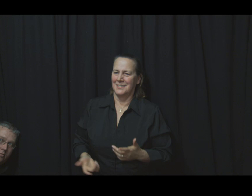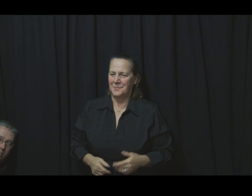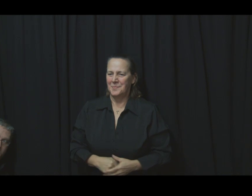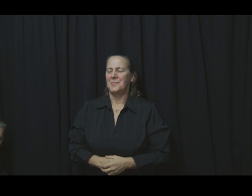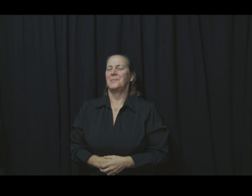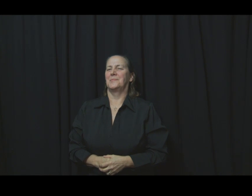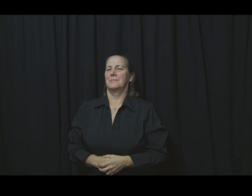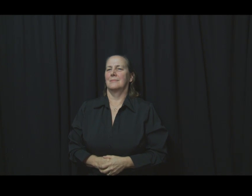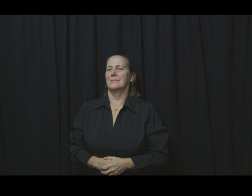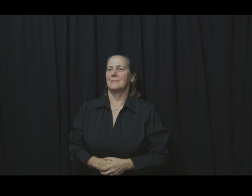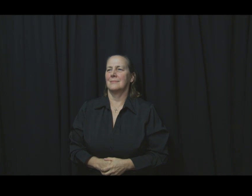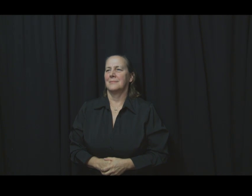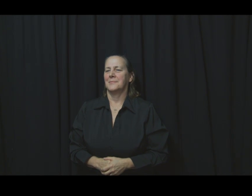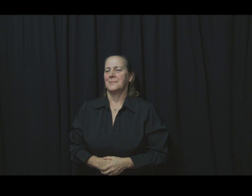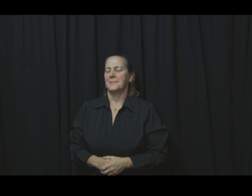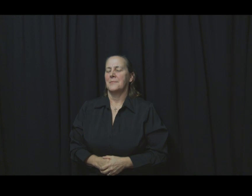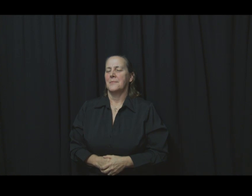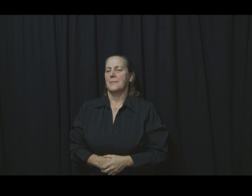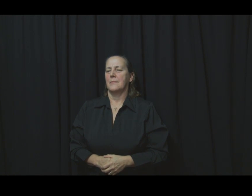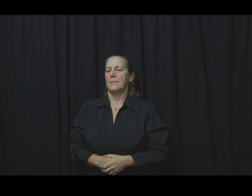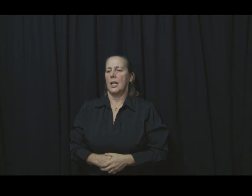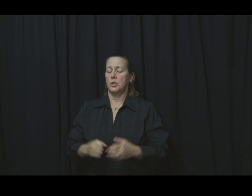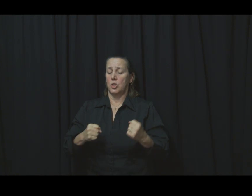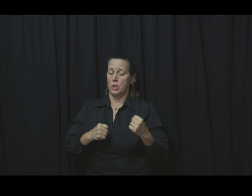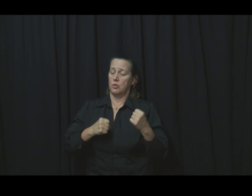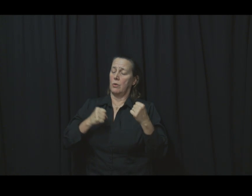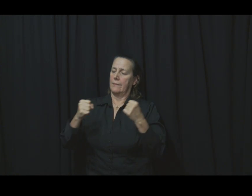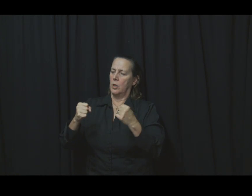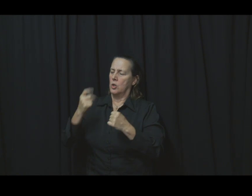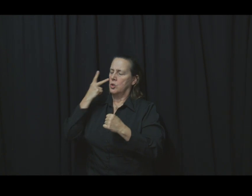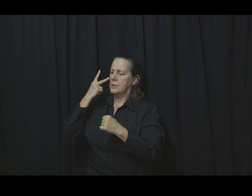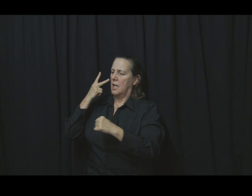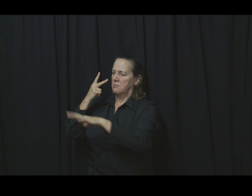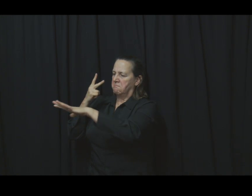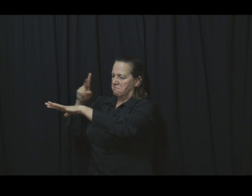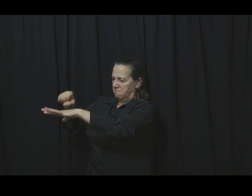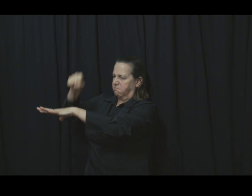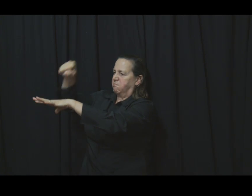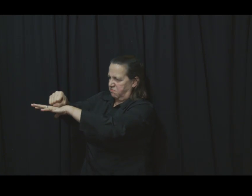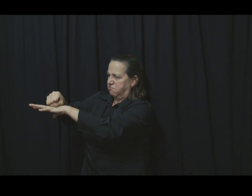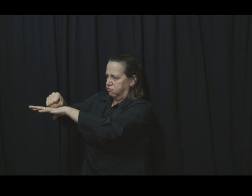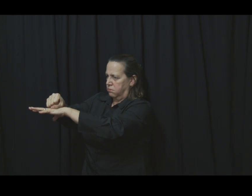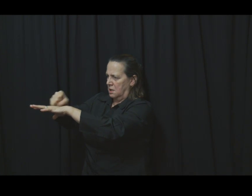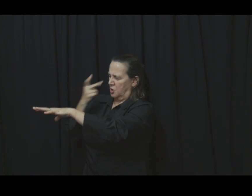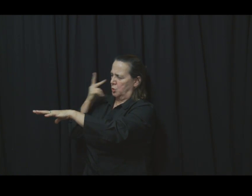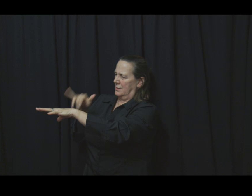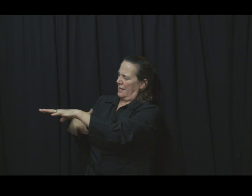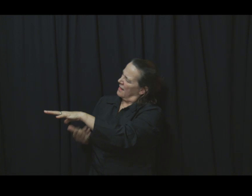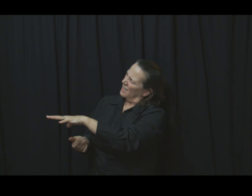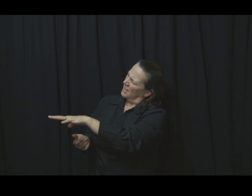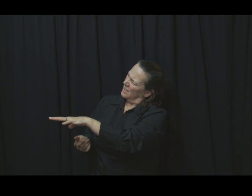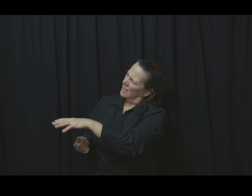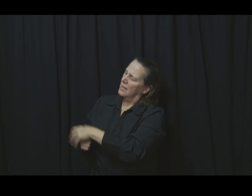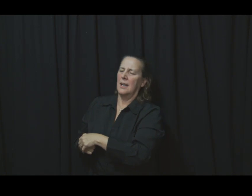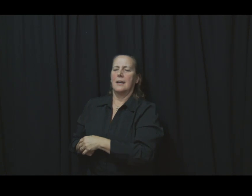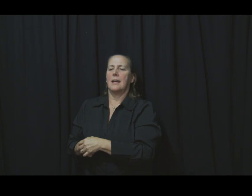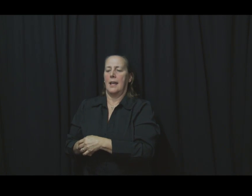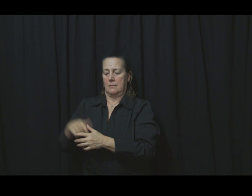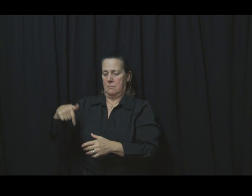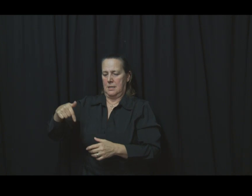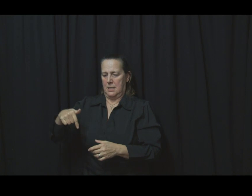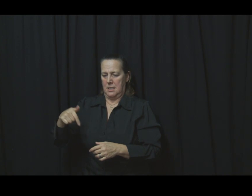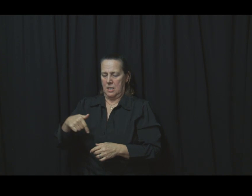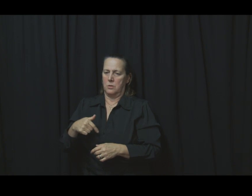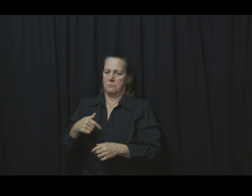me. Anyway, you drive along the road, and there are these rocks. So if, as is asserted here at this